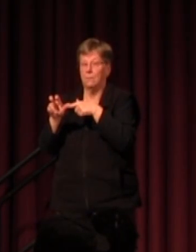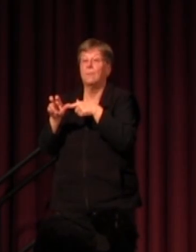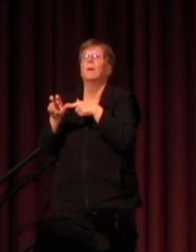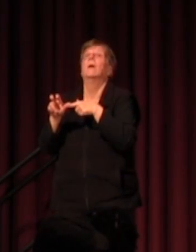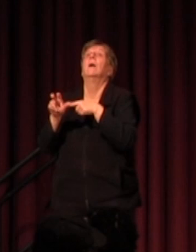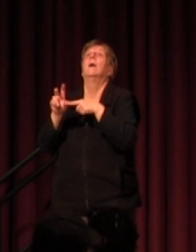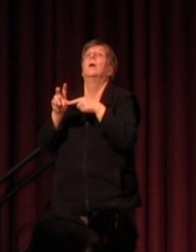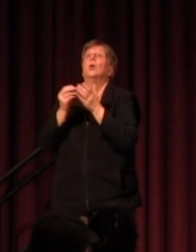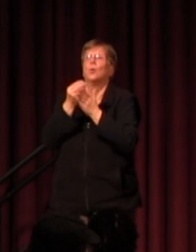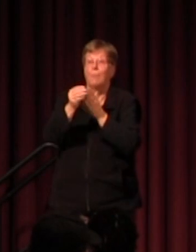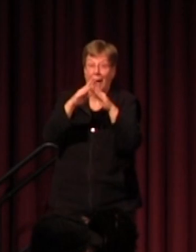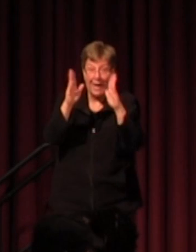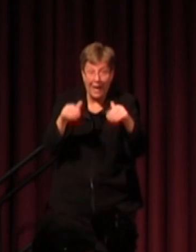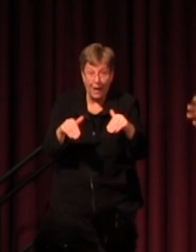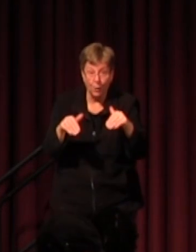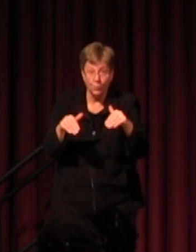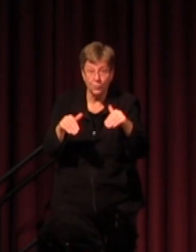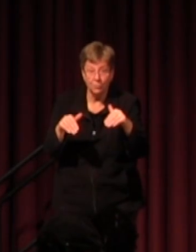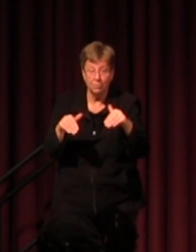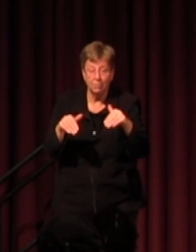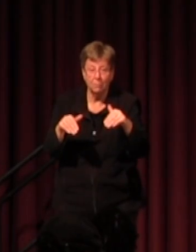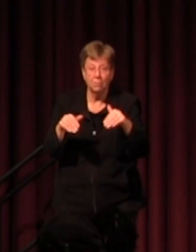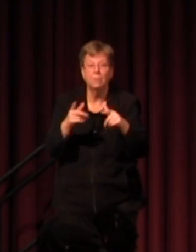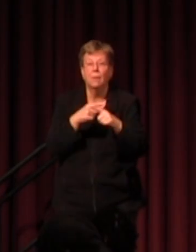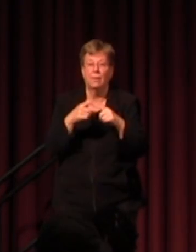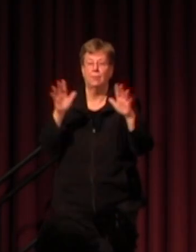it. Then you can't.